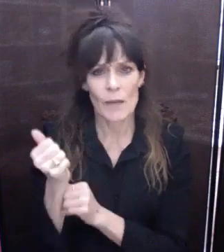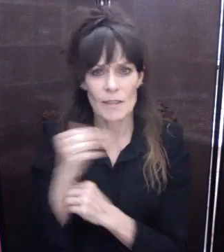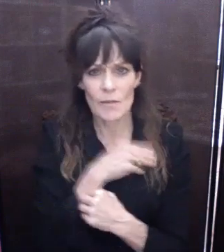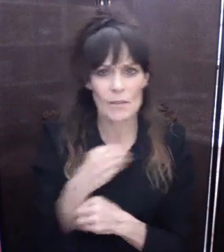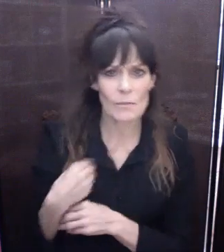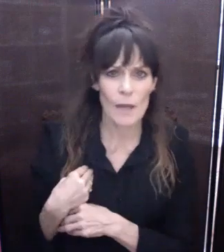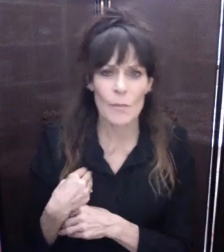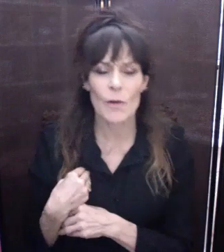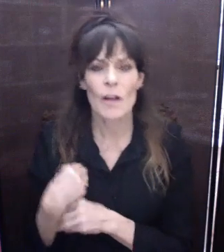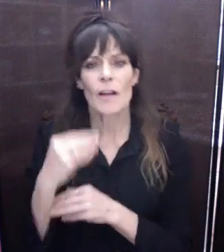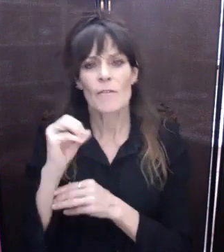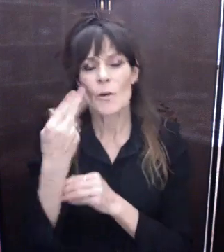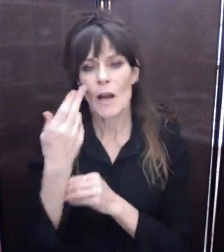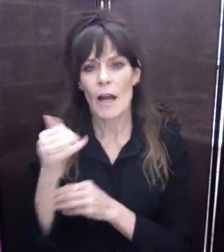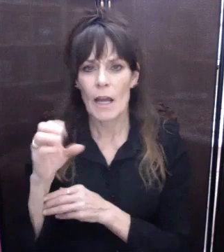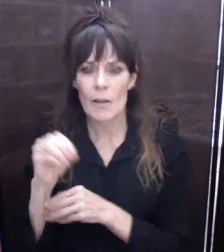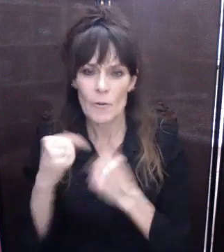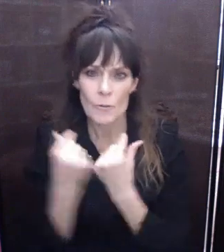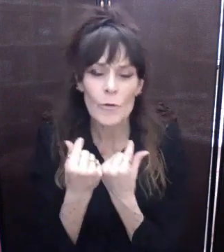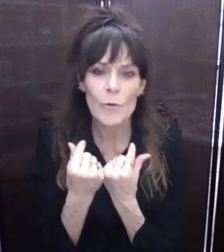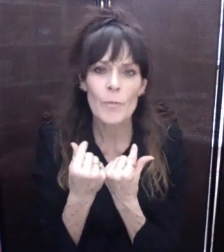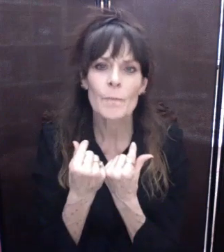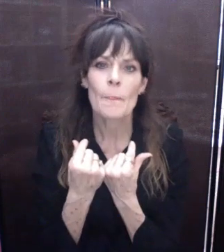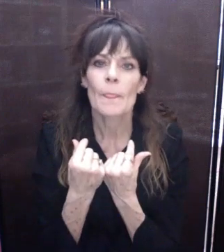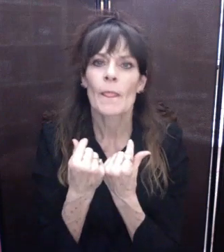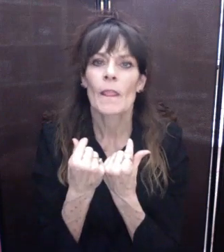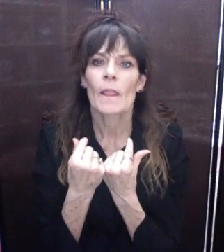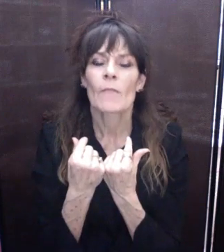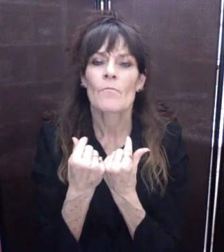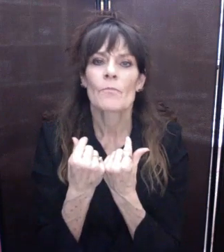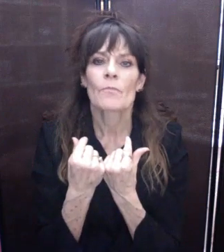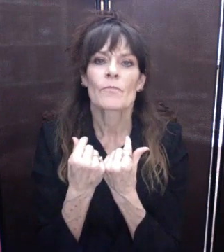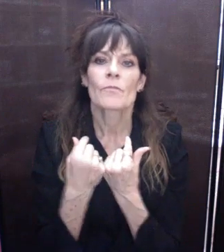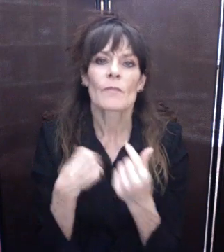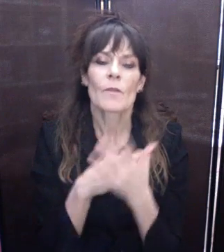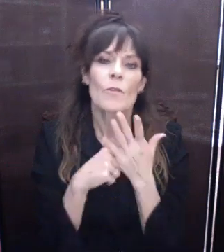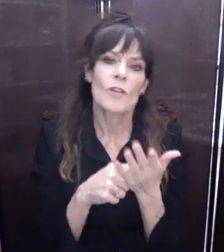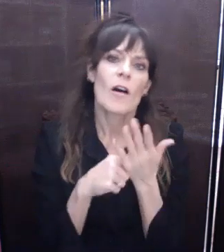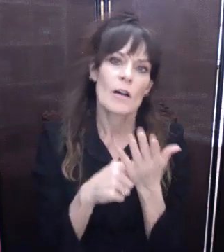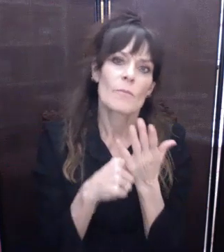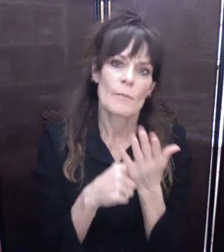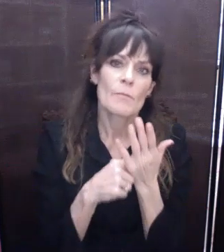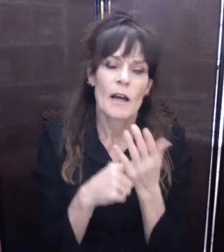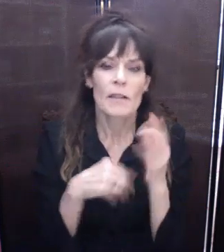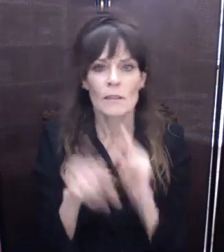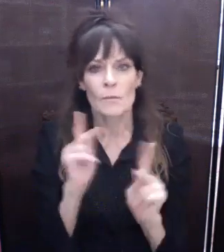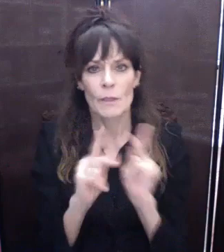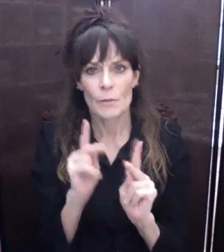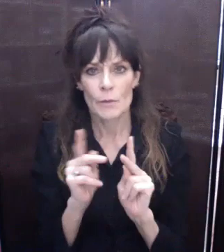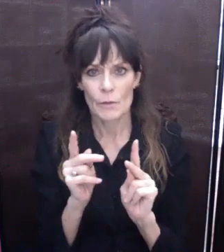group at that point. And, you know, we talk an awful lot about the folks who make it into the big book. We